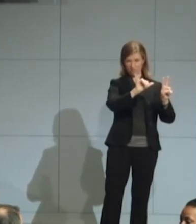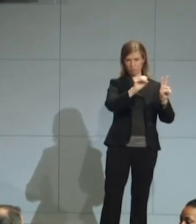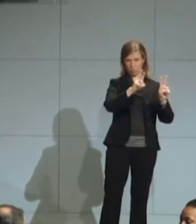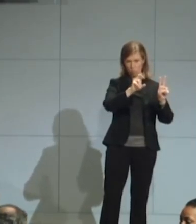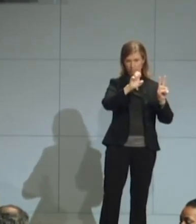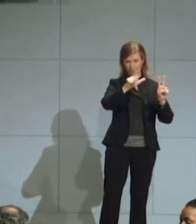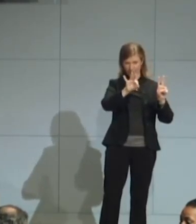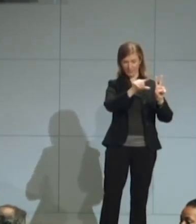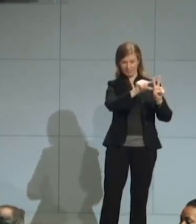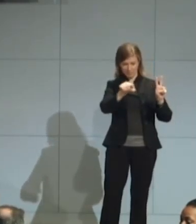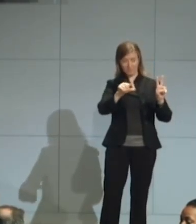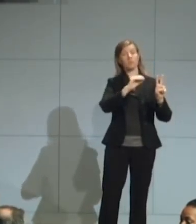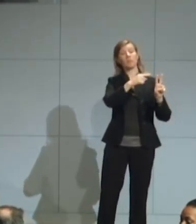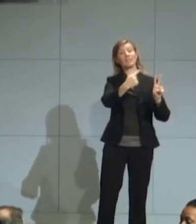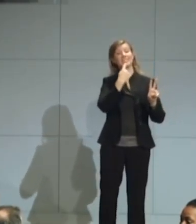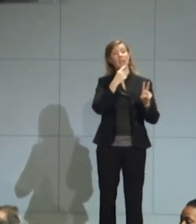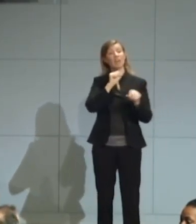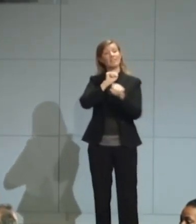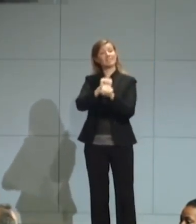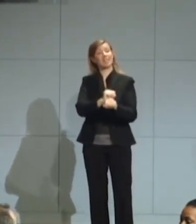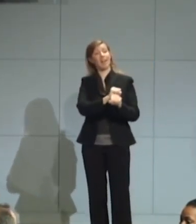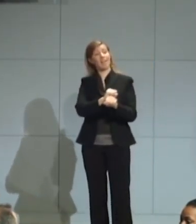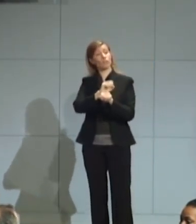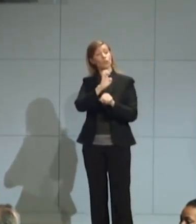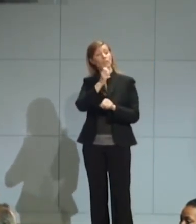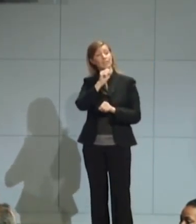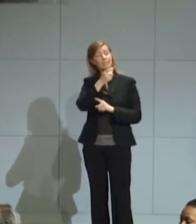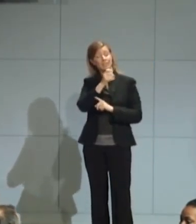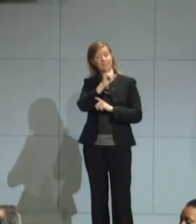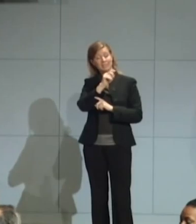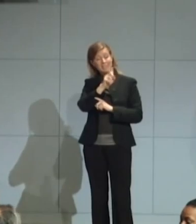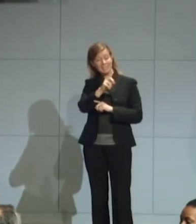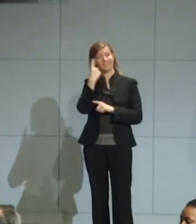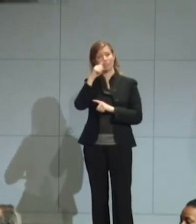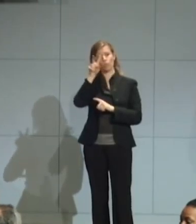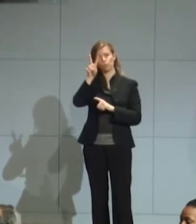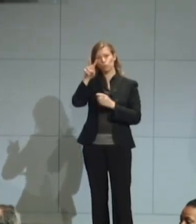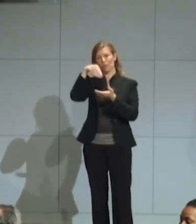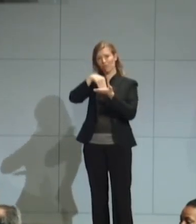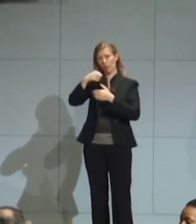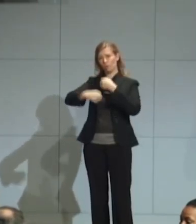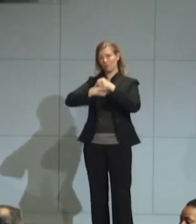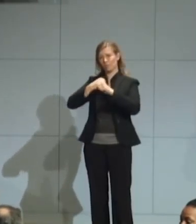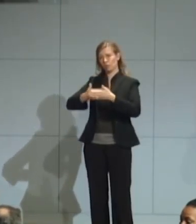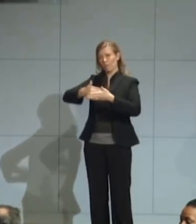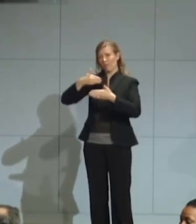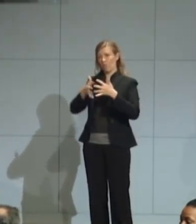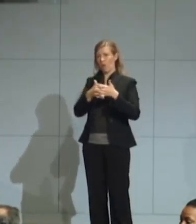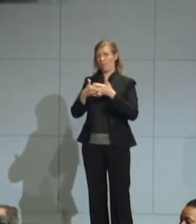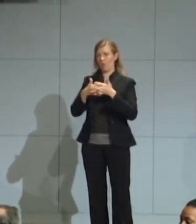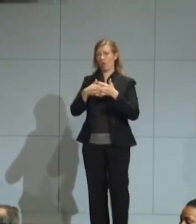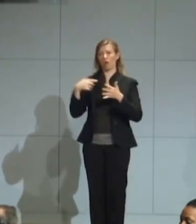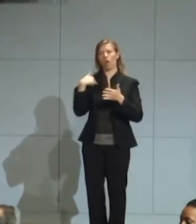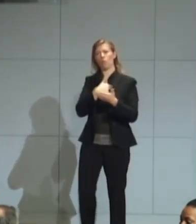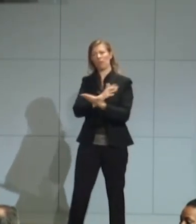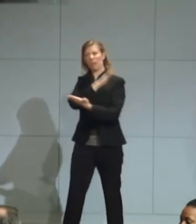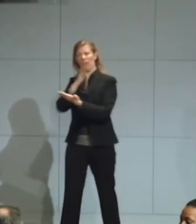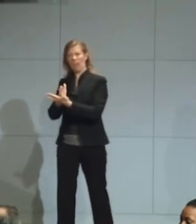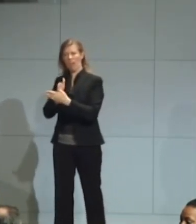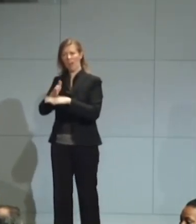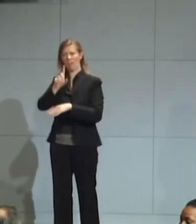community respond to any discussion about racism at all, right? Any discussion of racism past